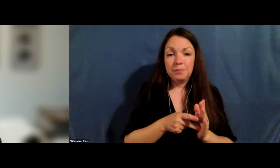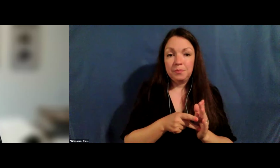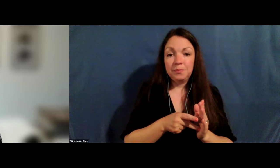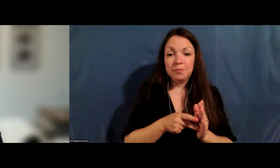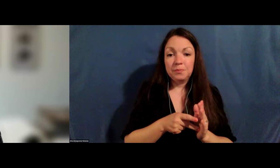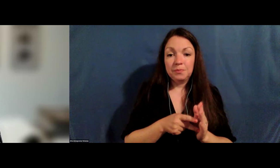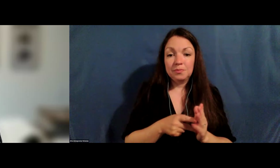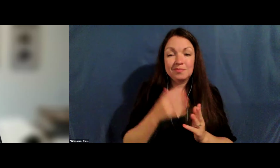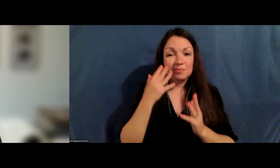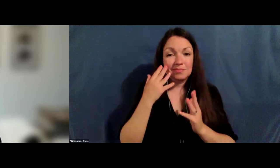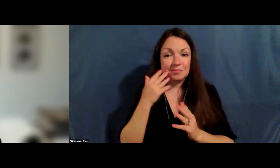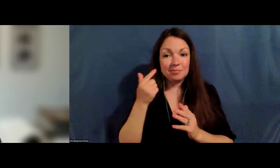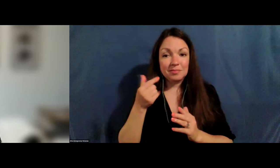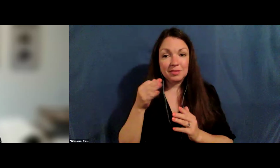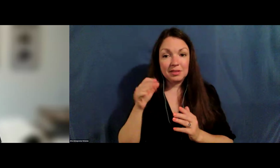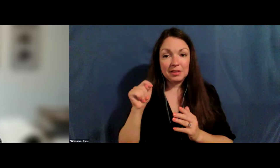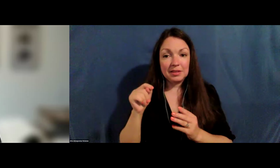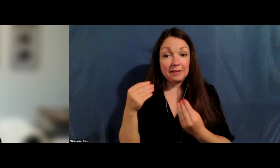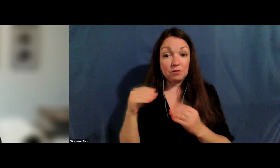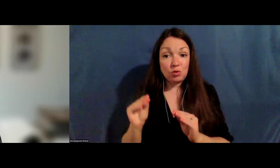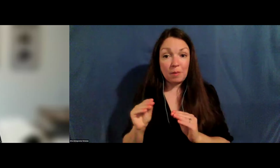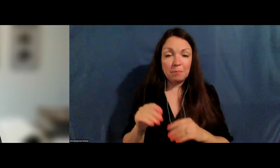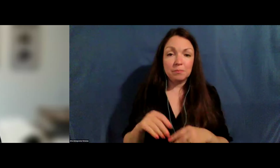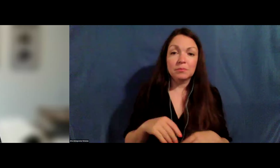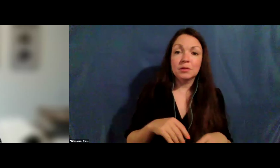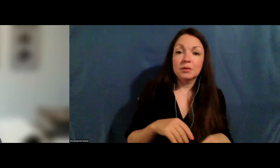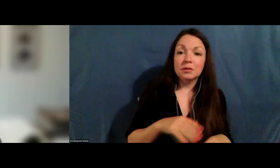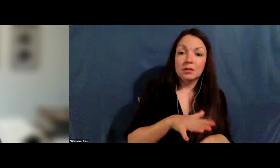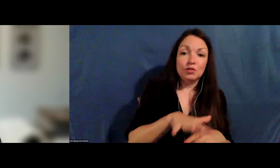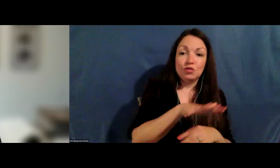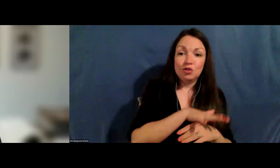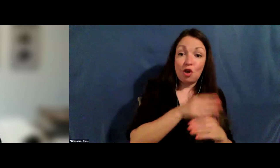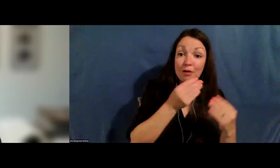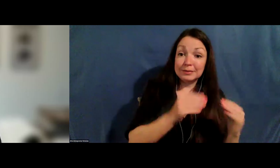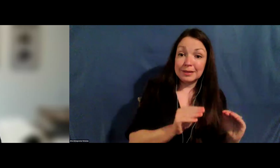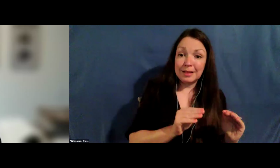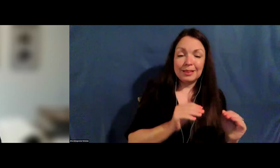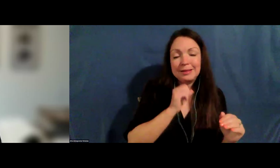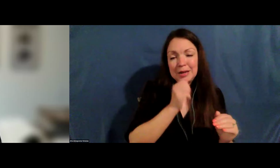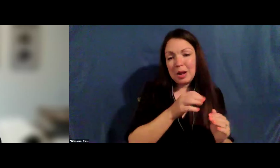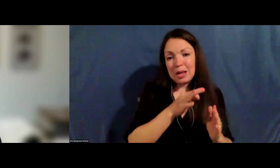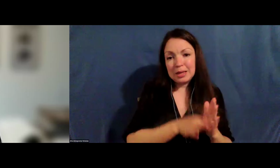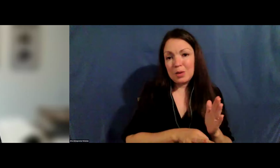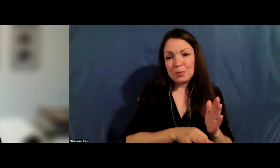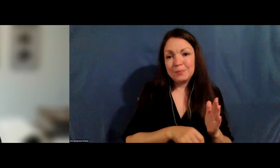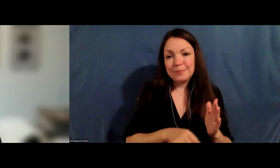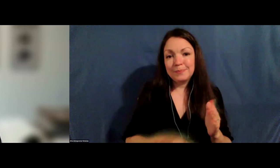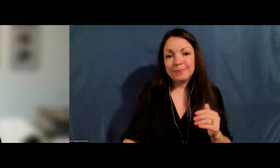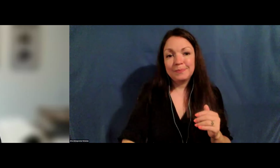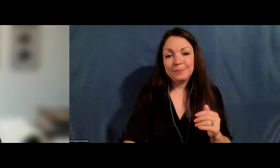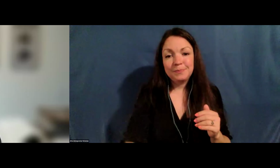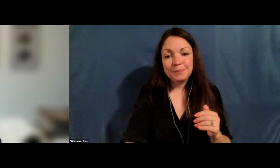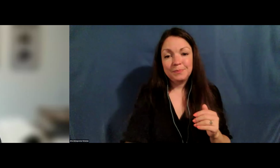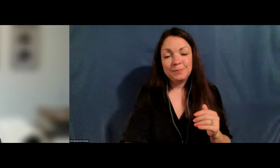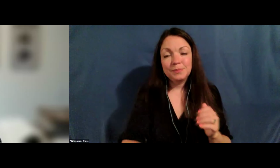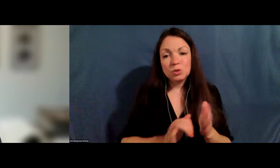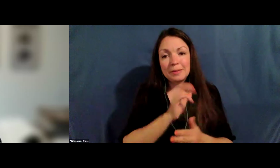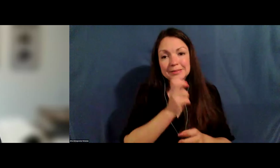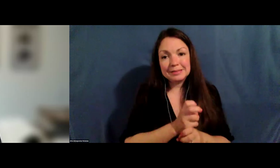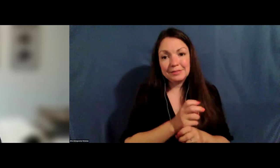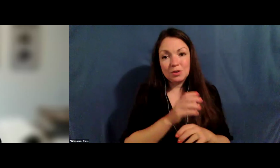Sadly, gift shops or rummage sales, those don't qualify either. So really limited circumstance. Illinois is very particular about that, more so than even other